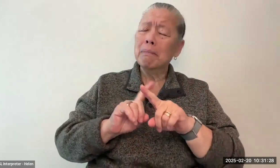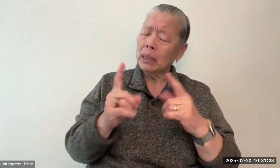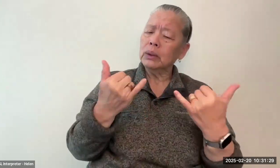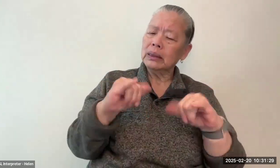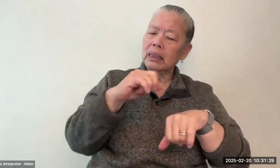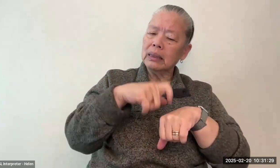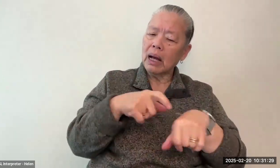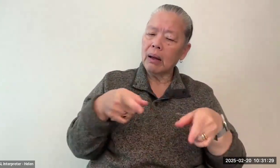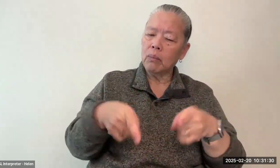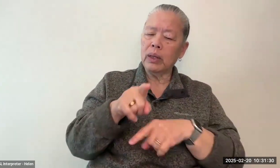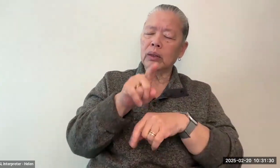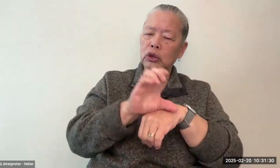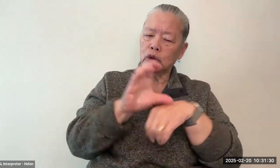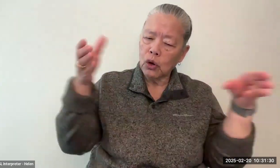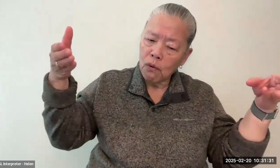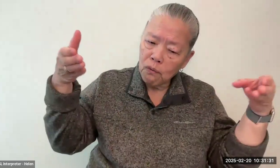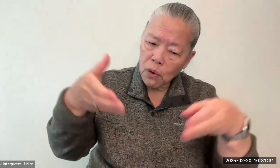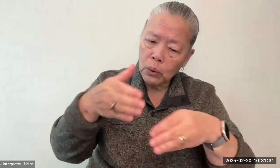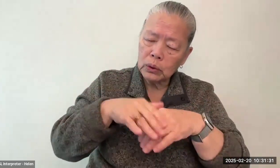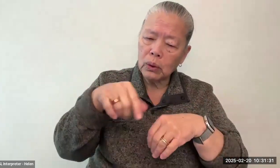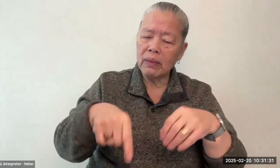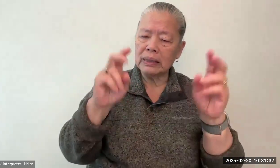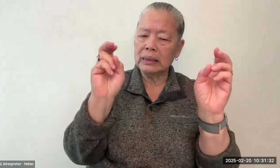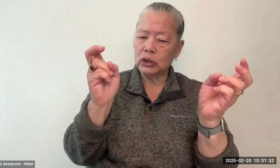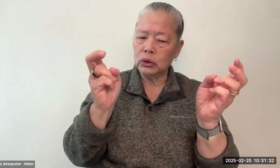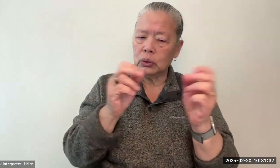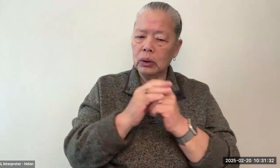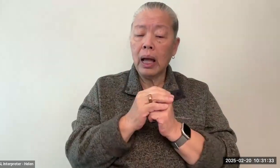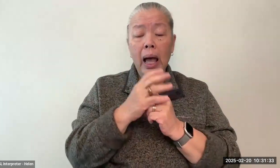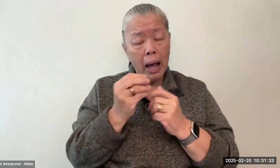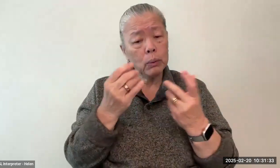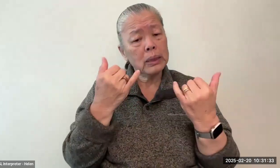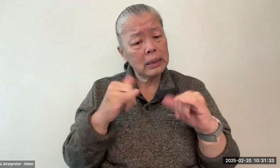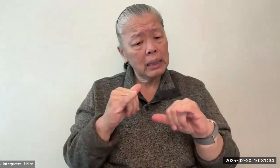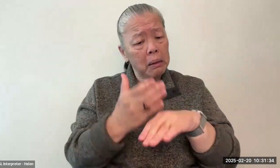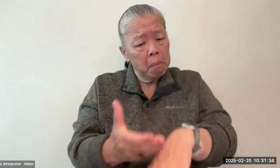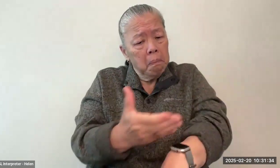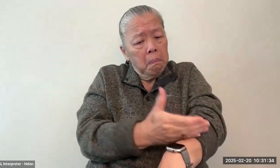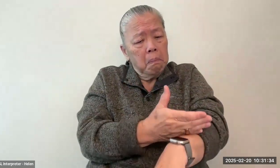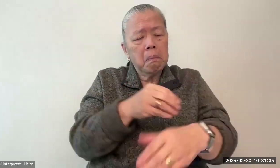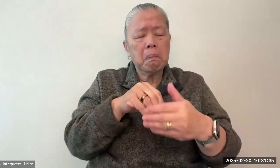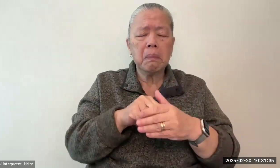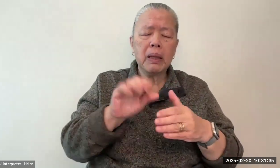dedicated significant focus to such questions, and it was still a step forward in that direction.